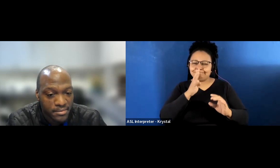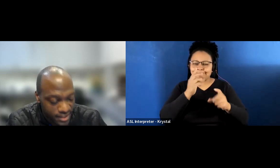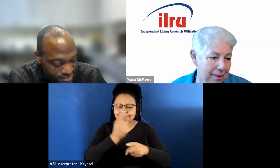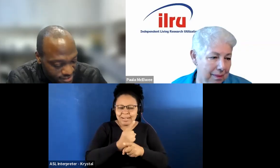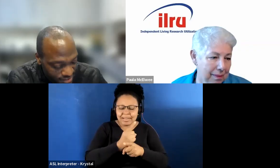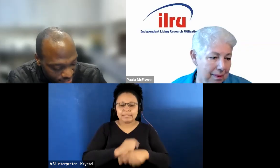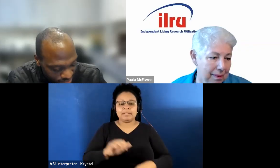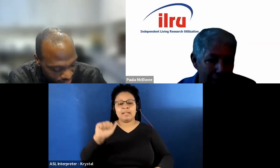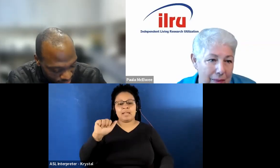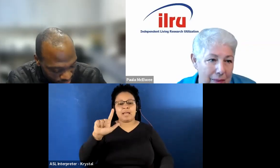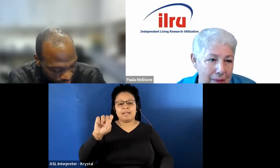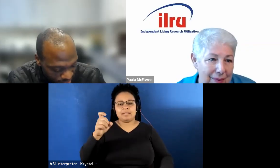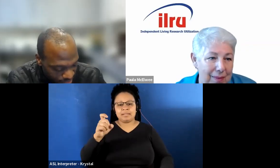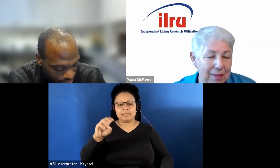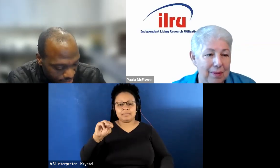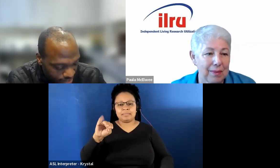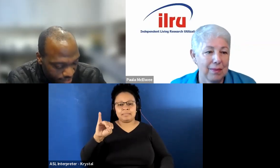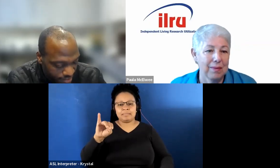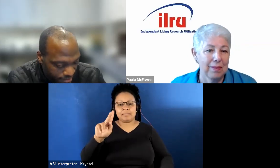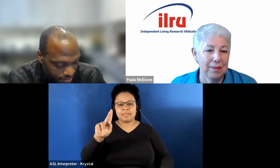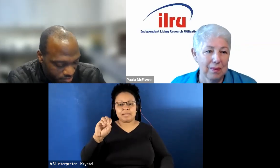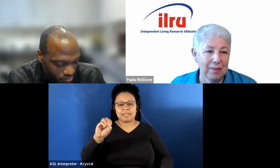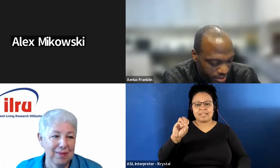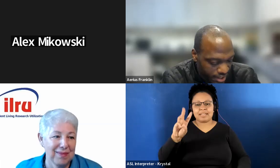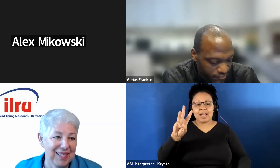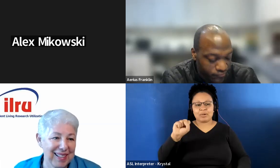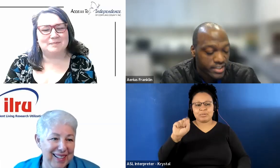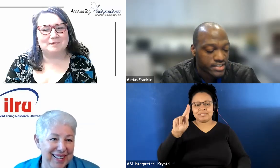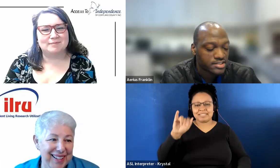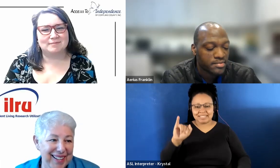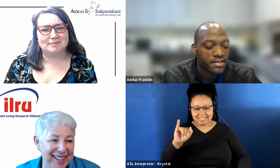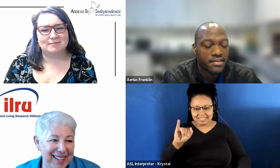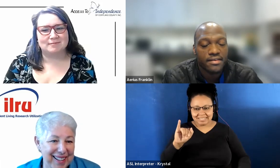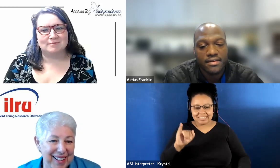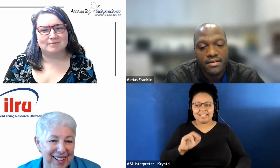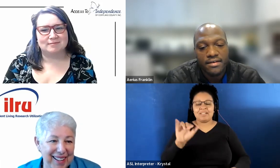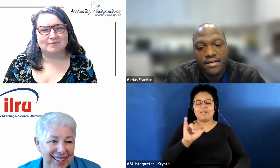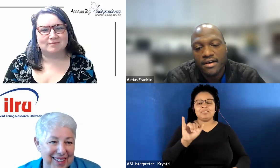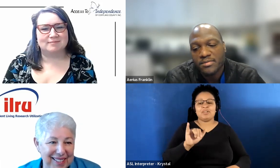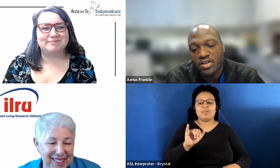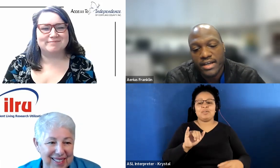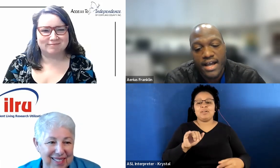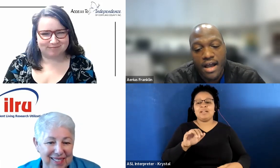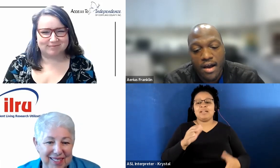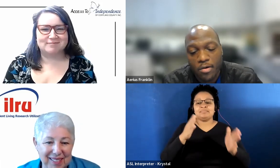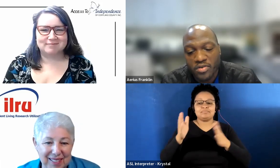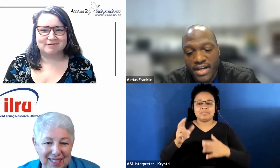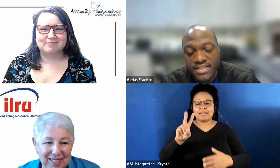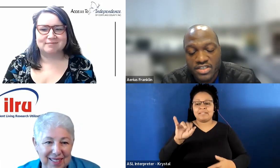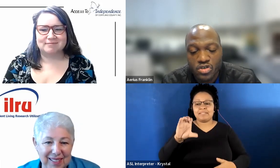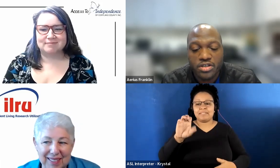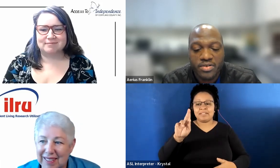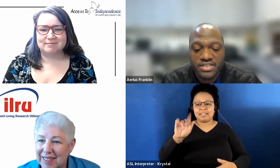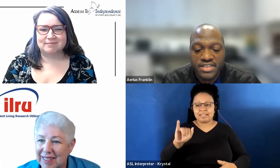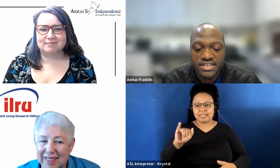Alex Maluxy. And then we have Vicki Smith. So I hope you